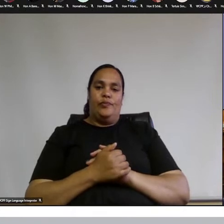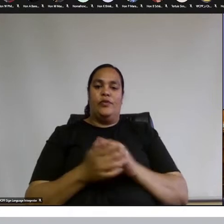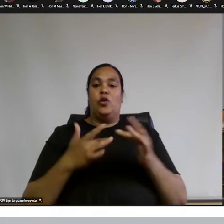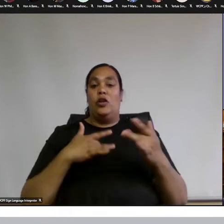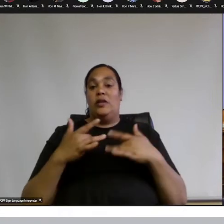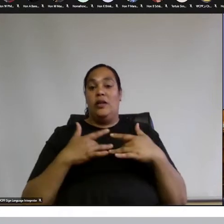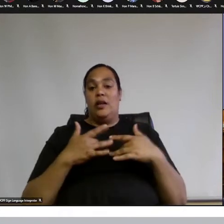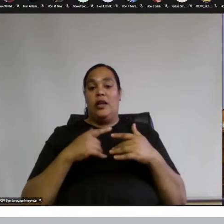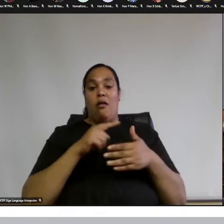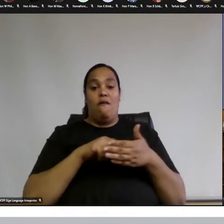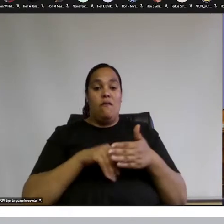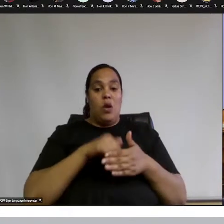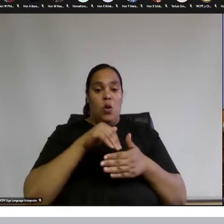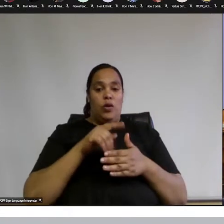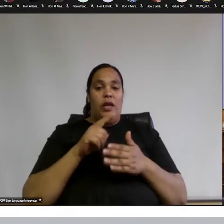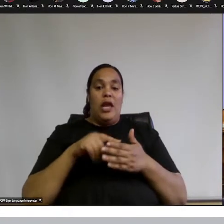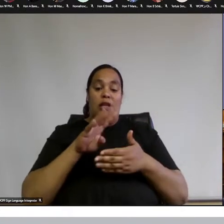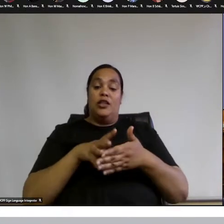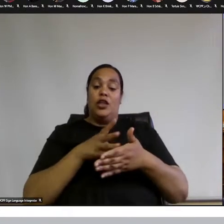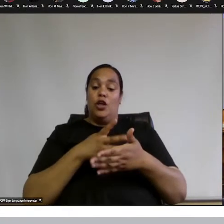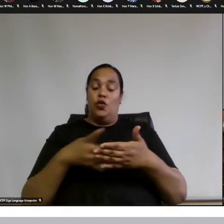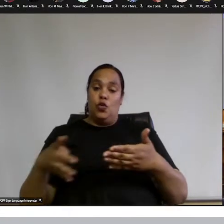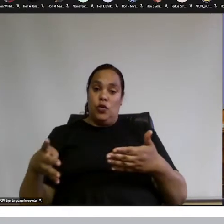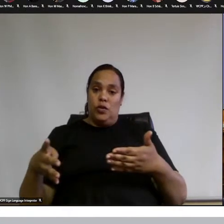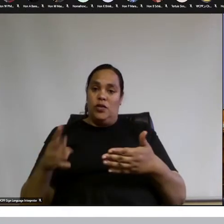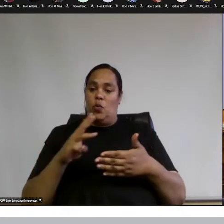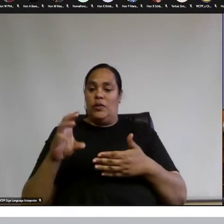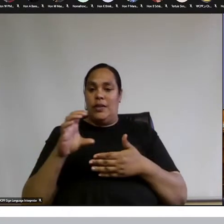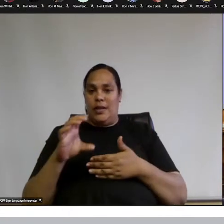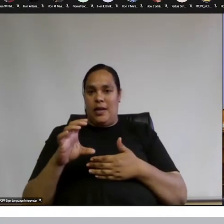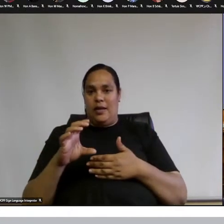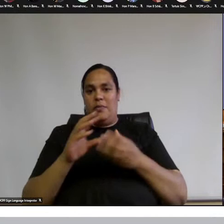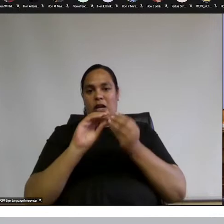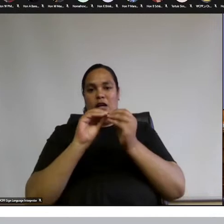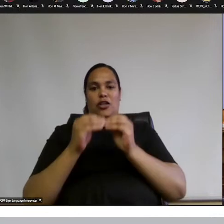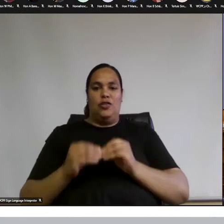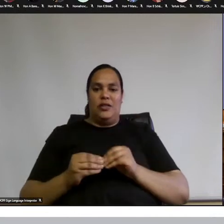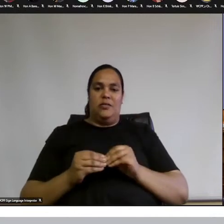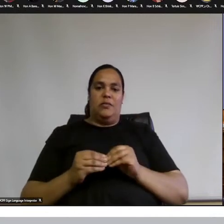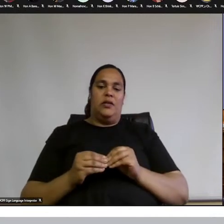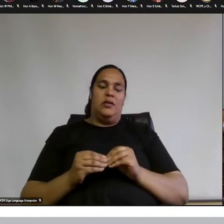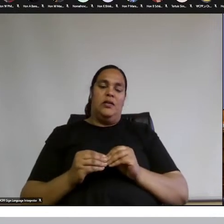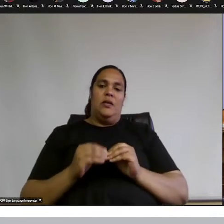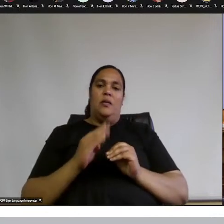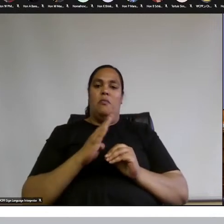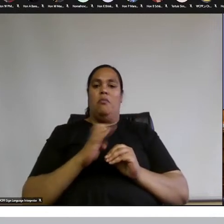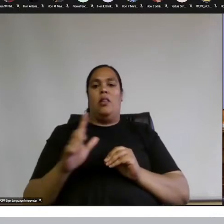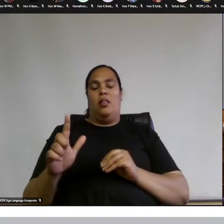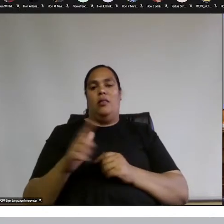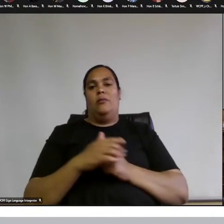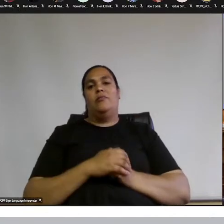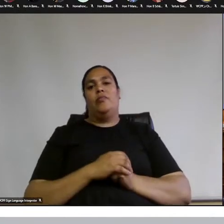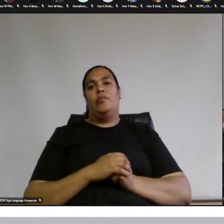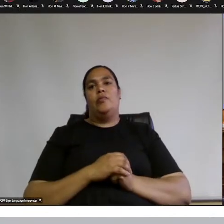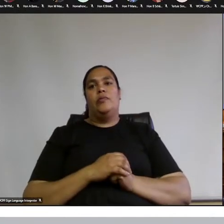Consideration of votes and schedules, Western Cape Adjustments Appropriation Bill.